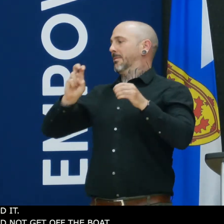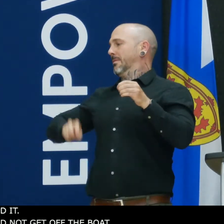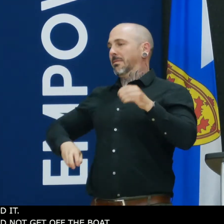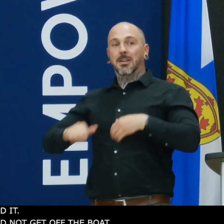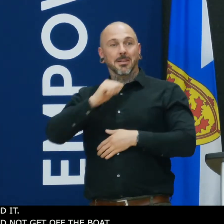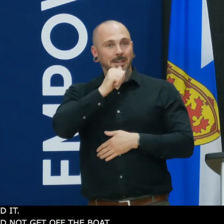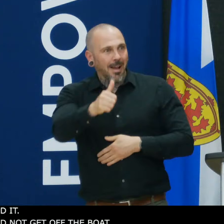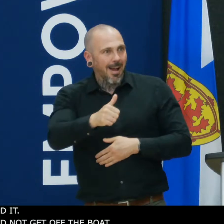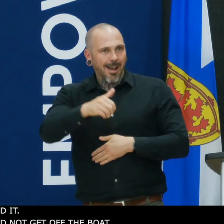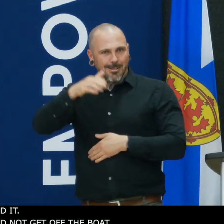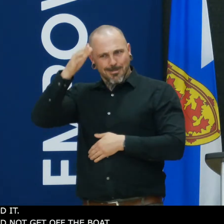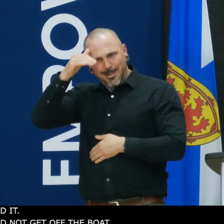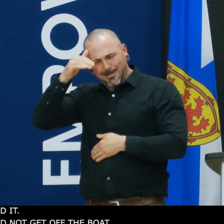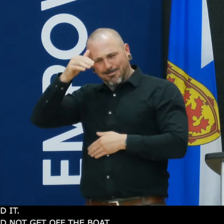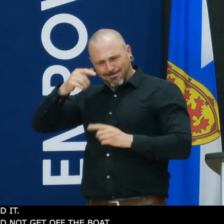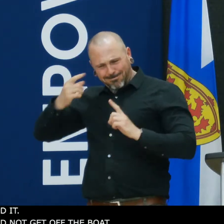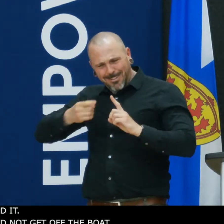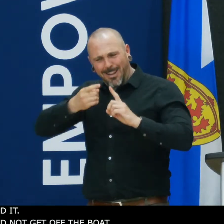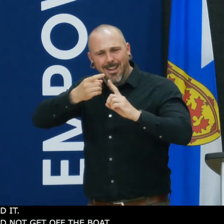it.